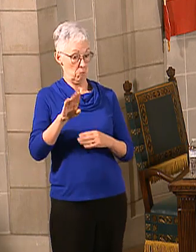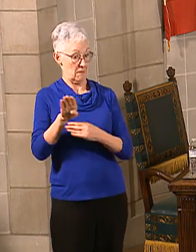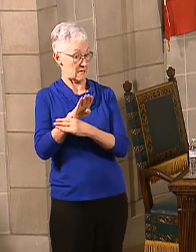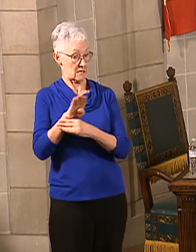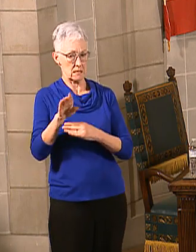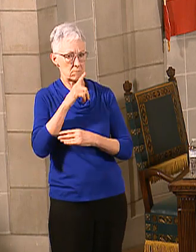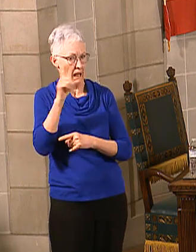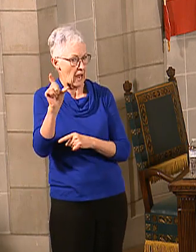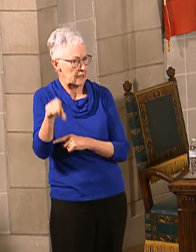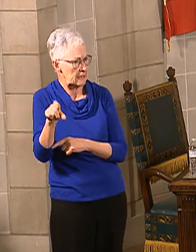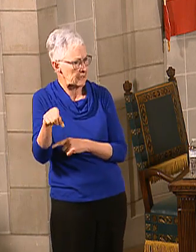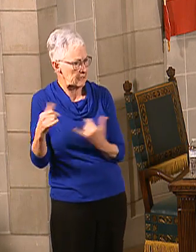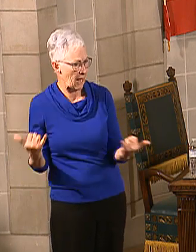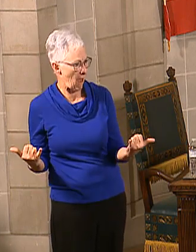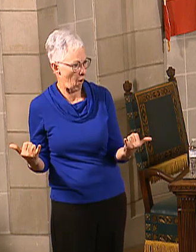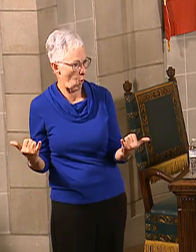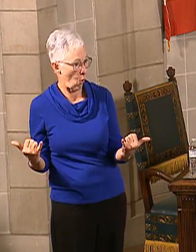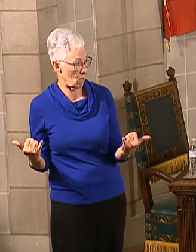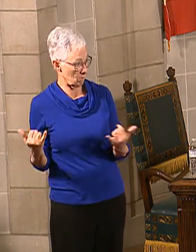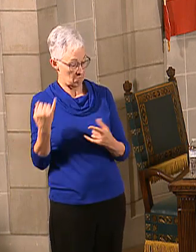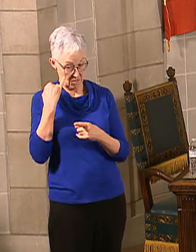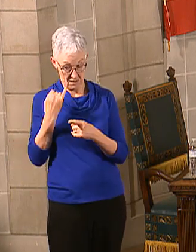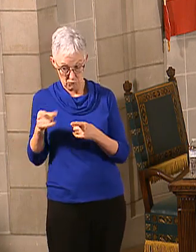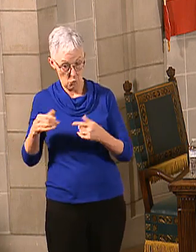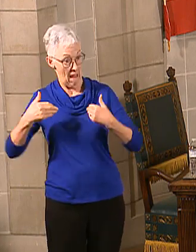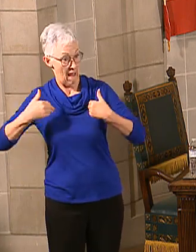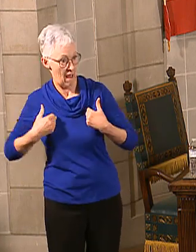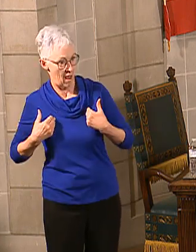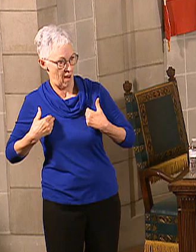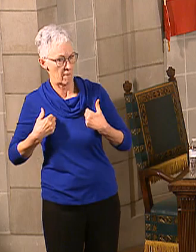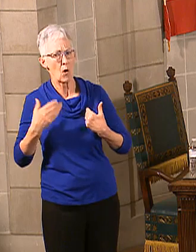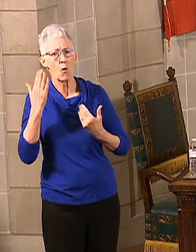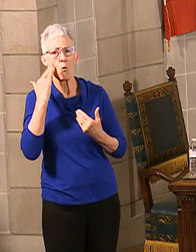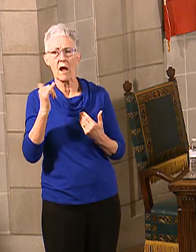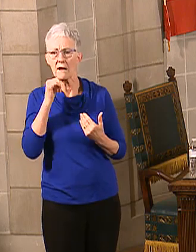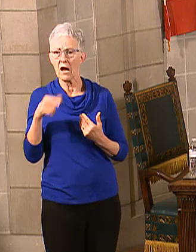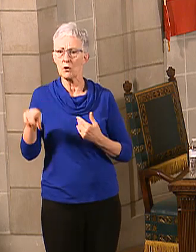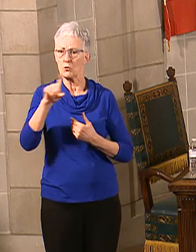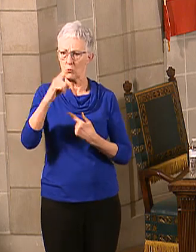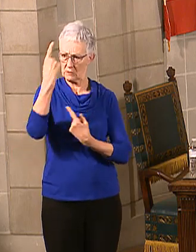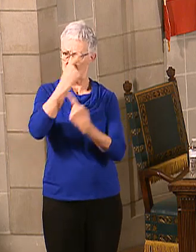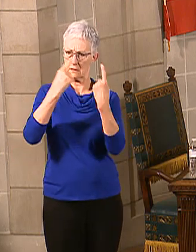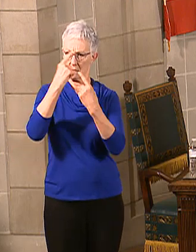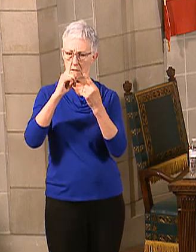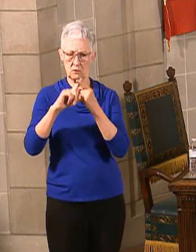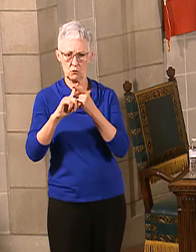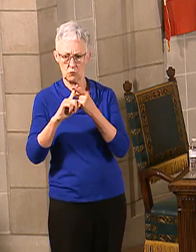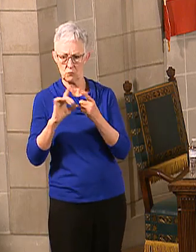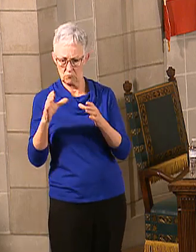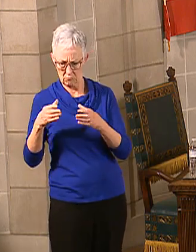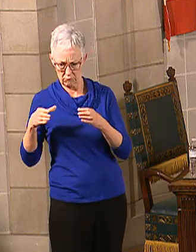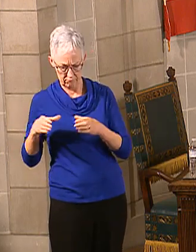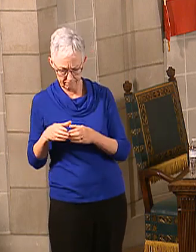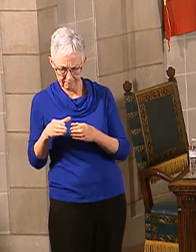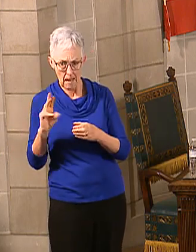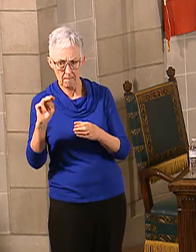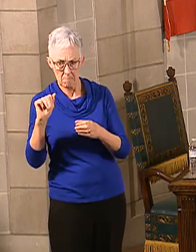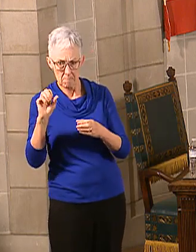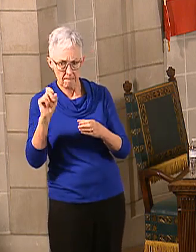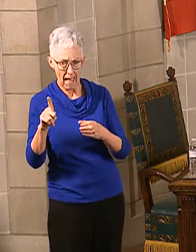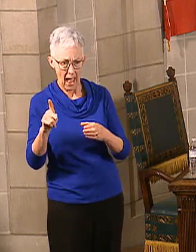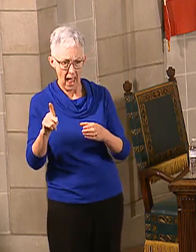masks, that you consider donating them to your local hospital, clinic,